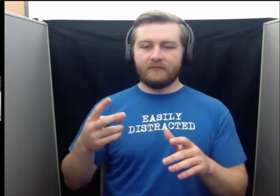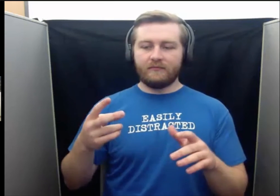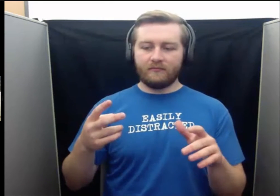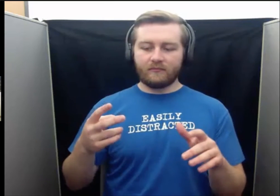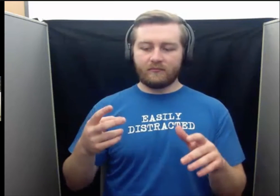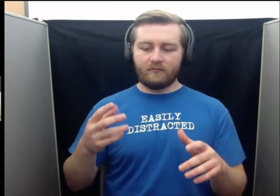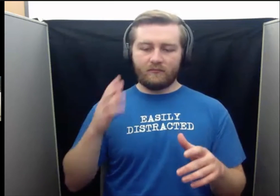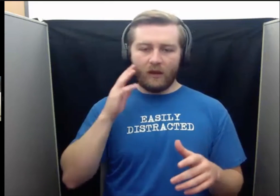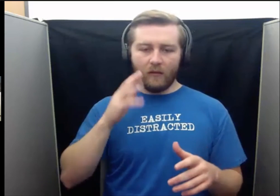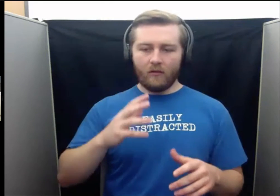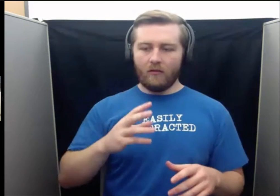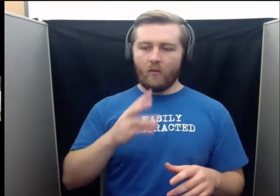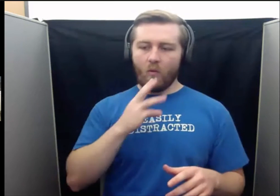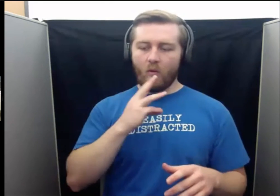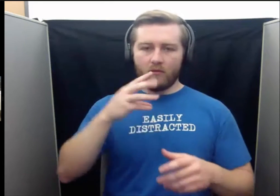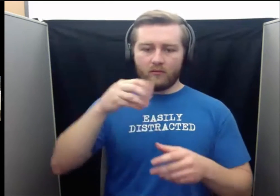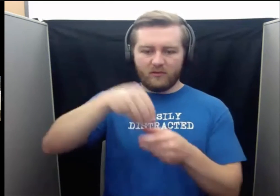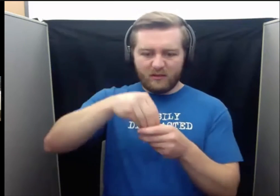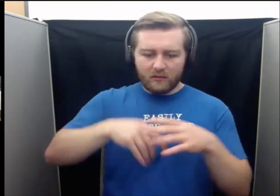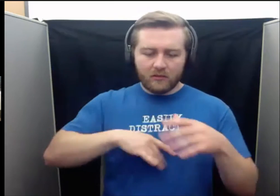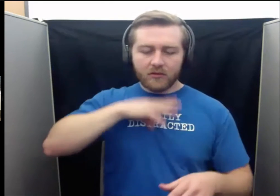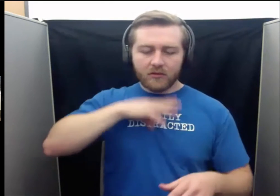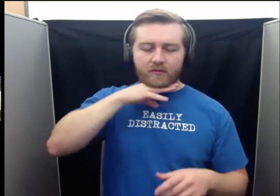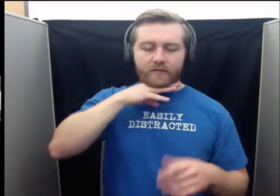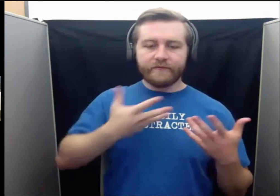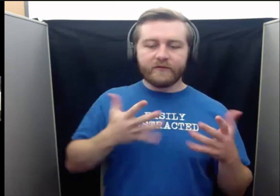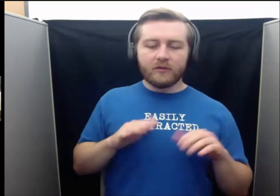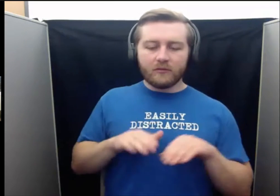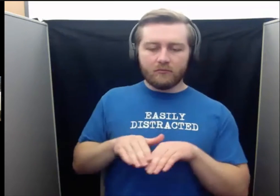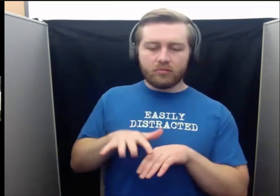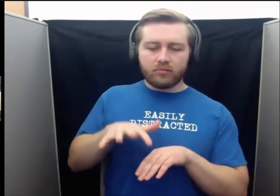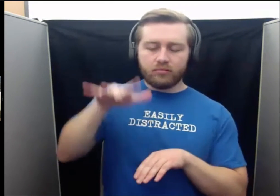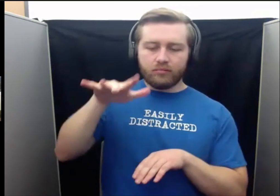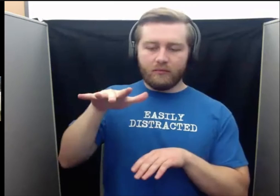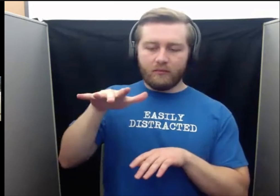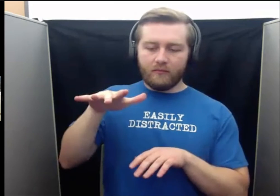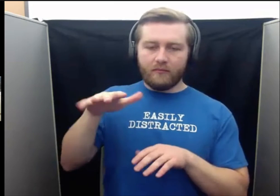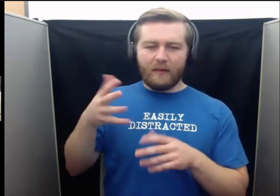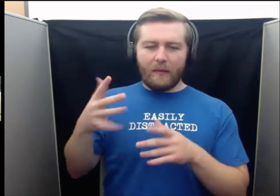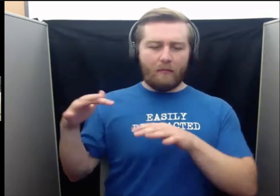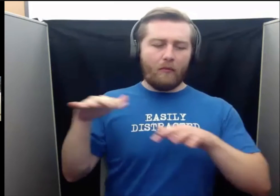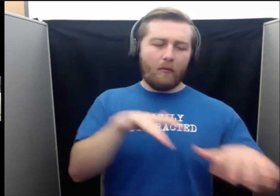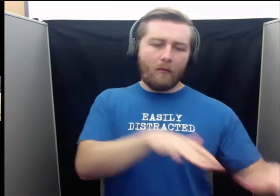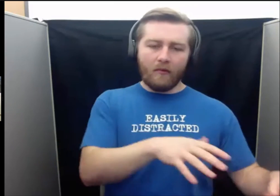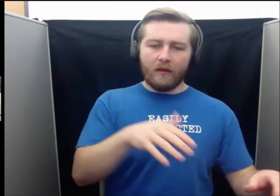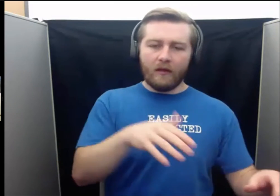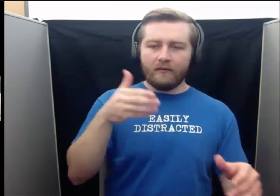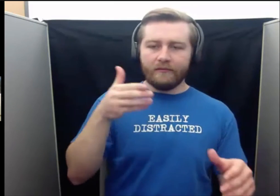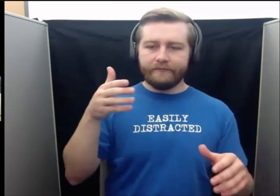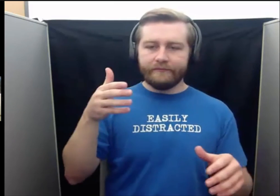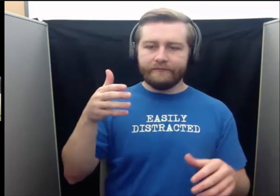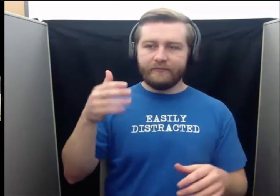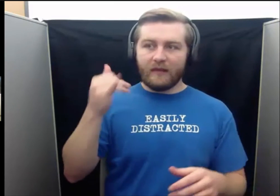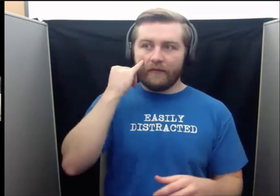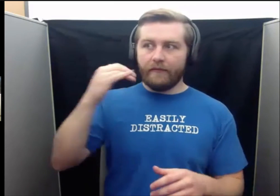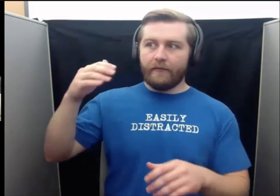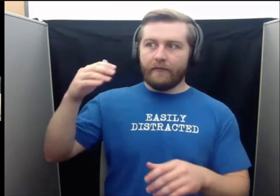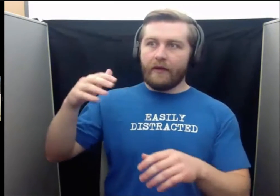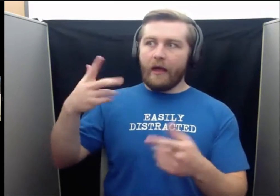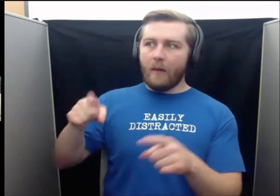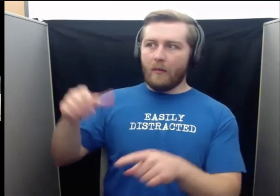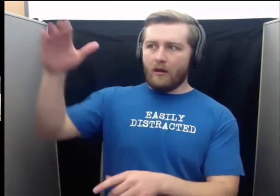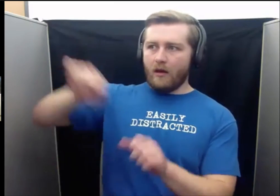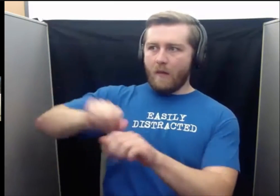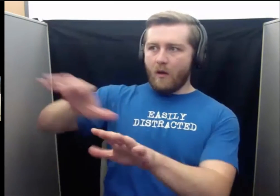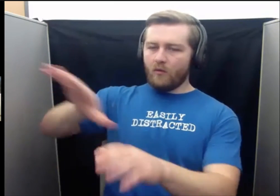last class period talking about those canyons and things up in Colorado and that tourist attraction over in England where they